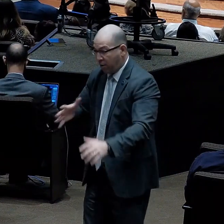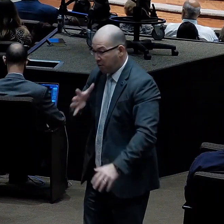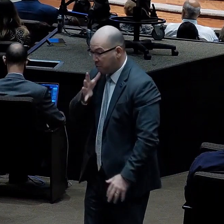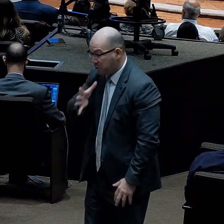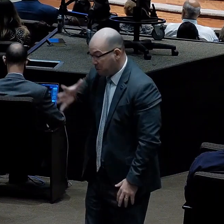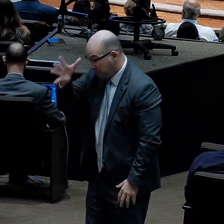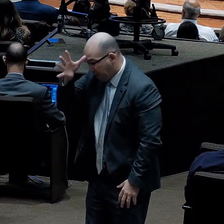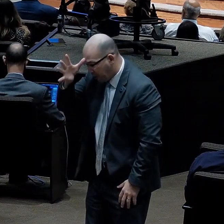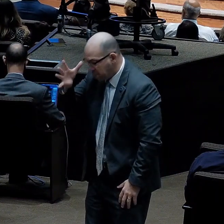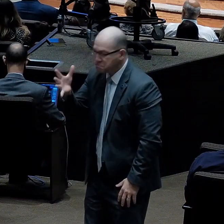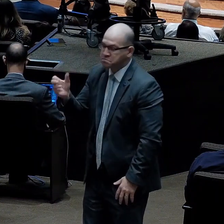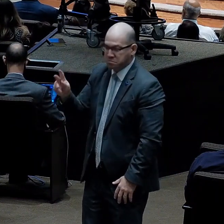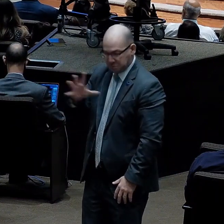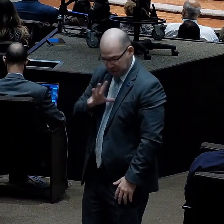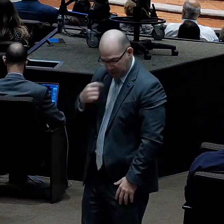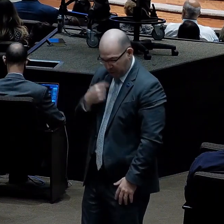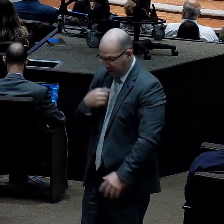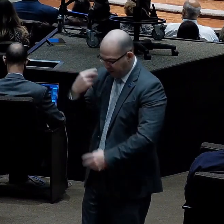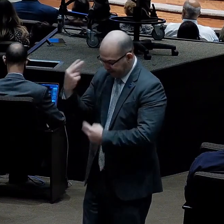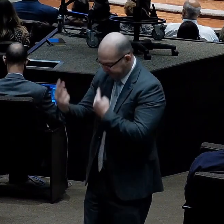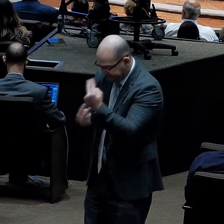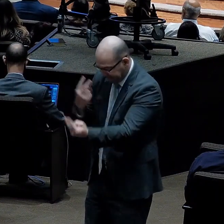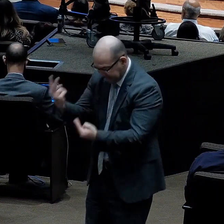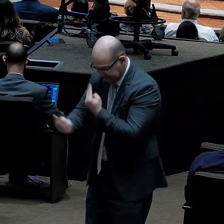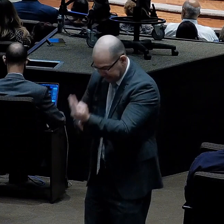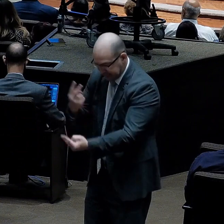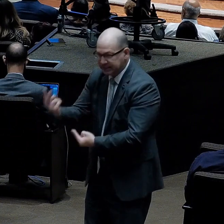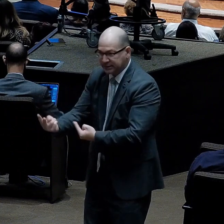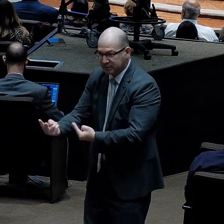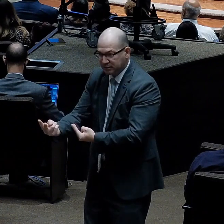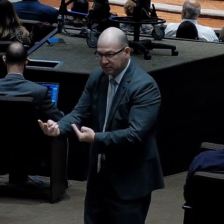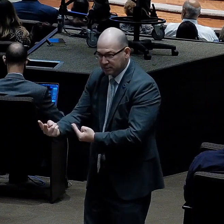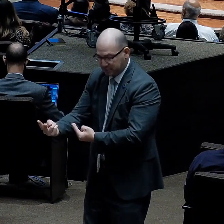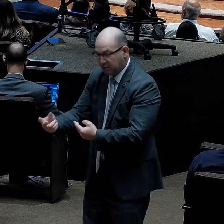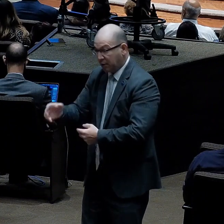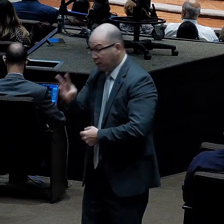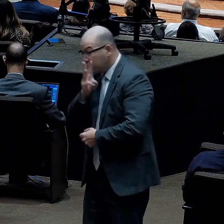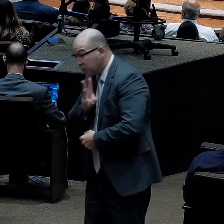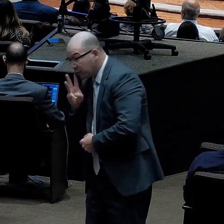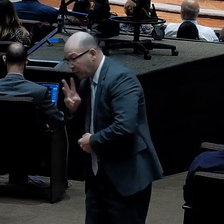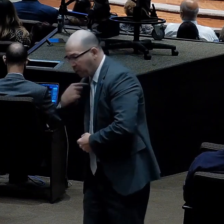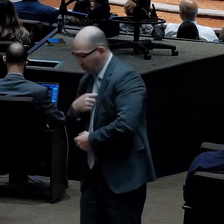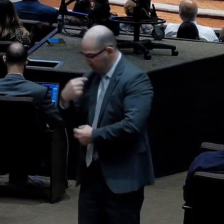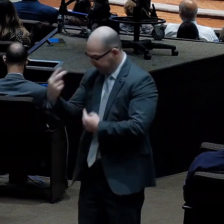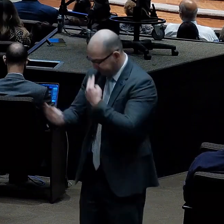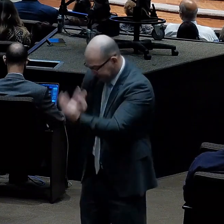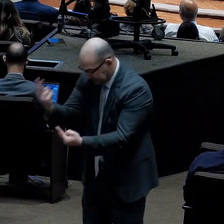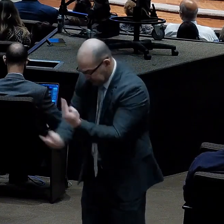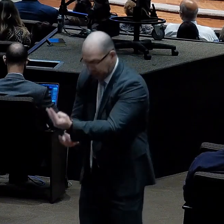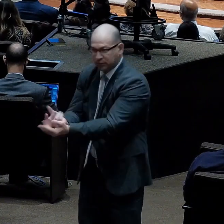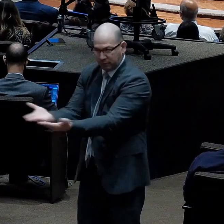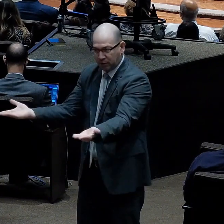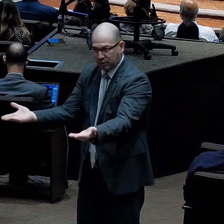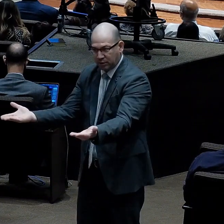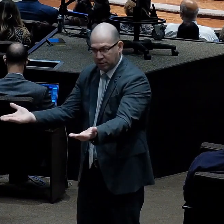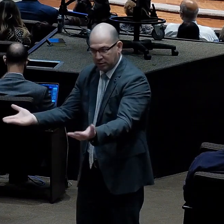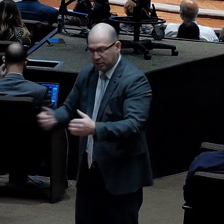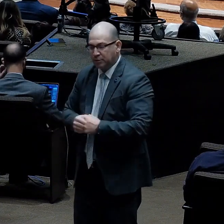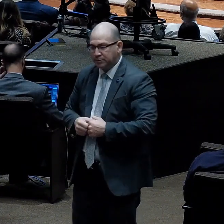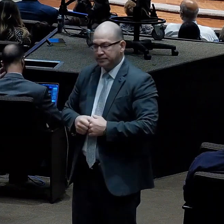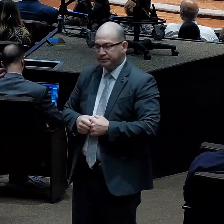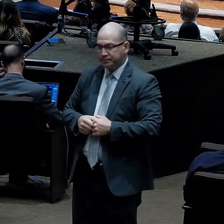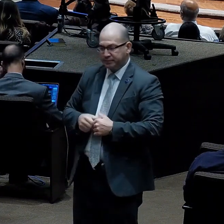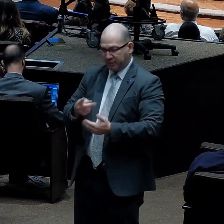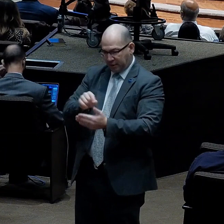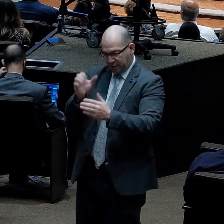fatherless and the widows in their affliction, the Bible says. And so blessed is he that considers the poor, Psalm 41. We talked about the